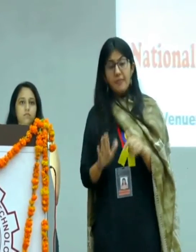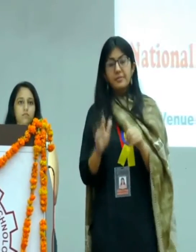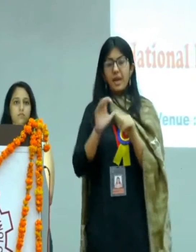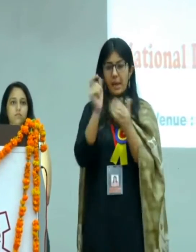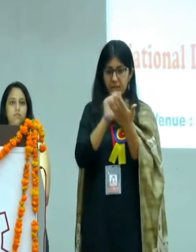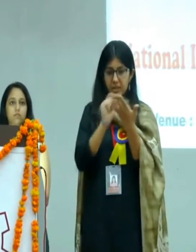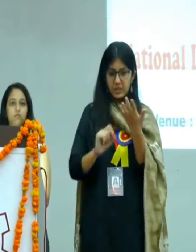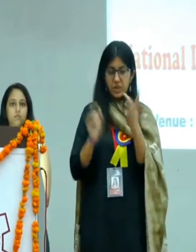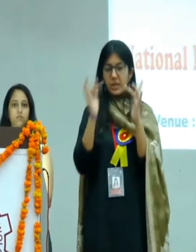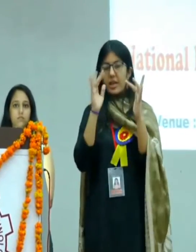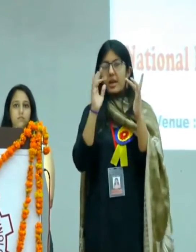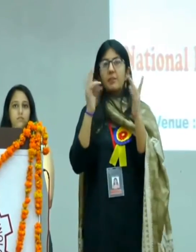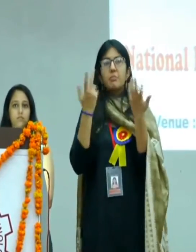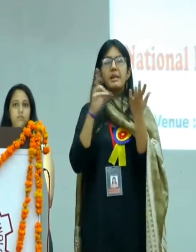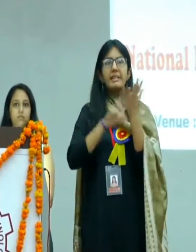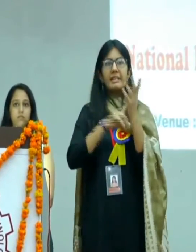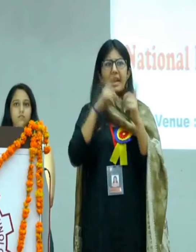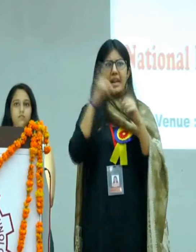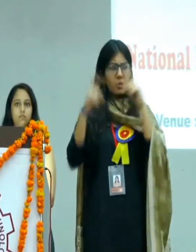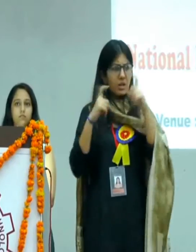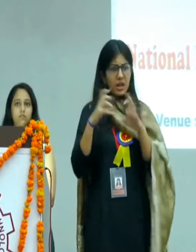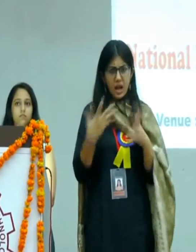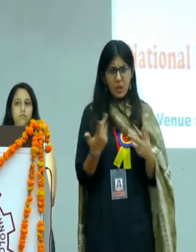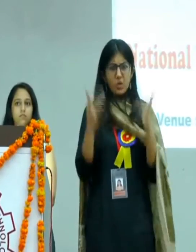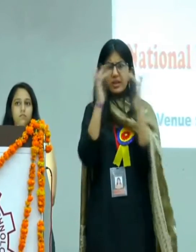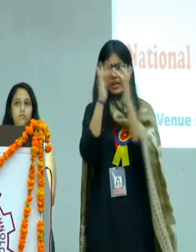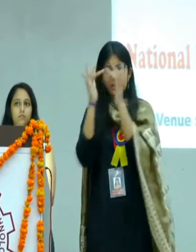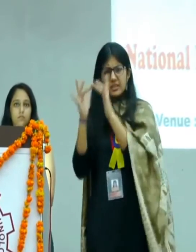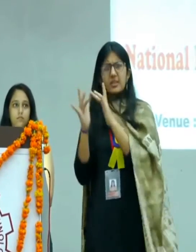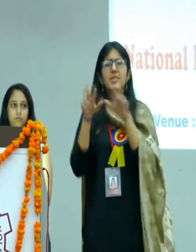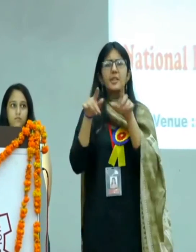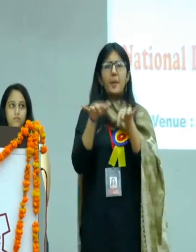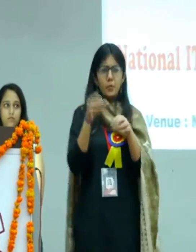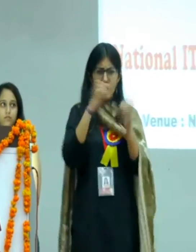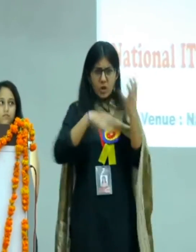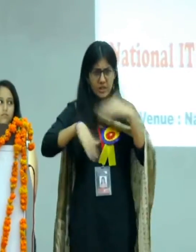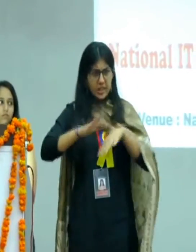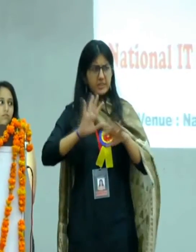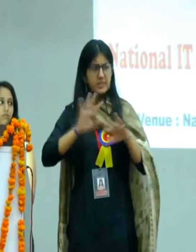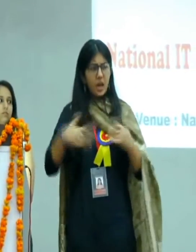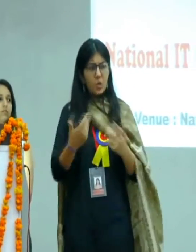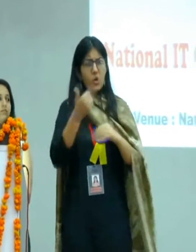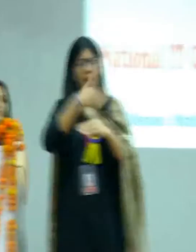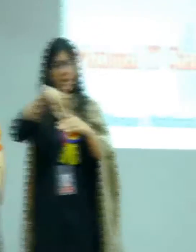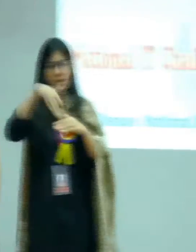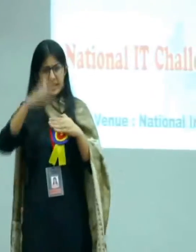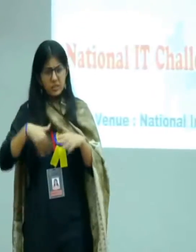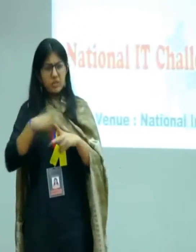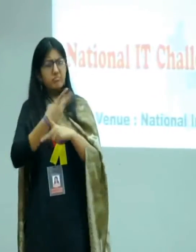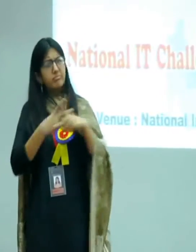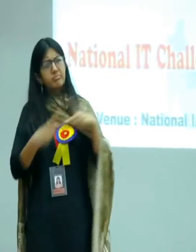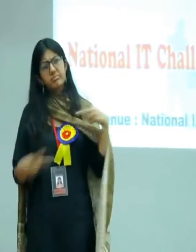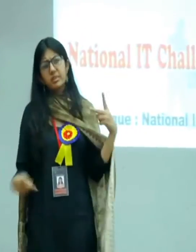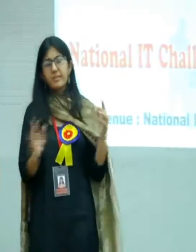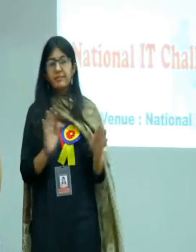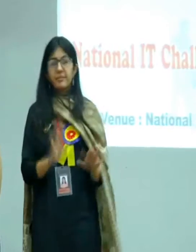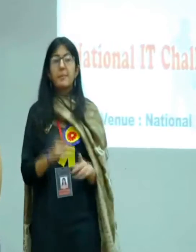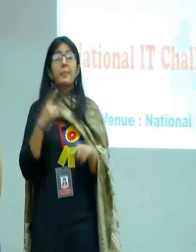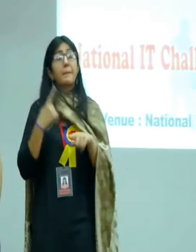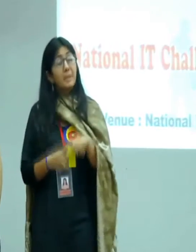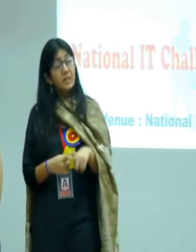Neural Network, Digital System Fundamentals, and Computer System Organization and Architecture. He has worked as a